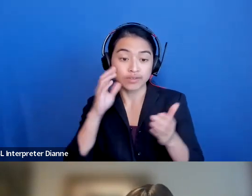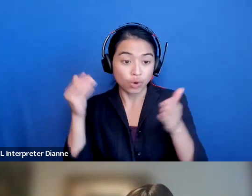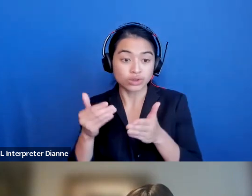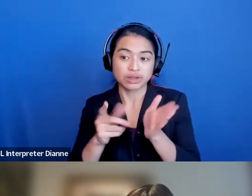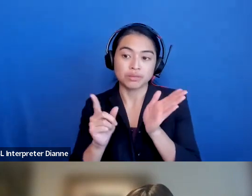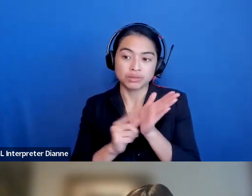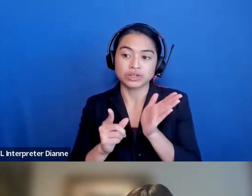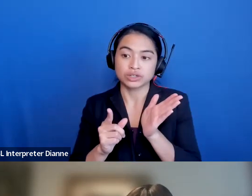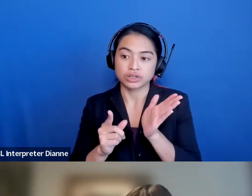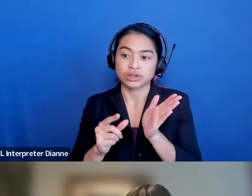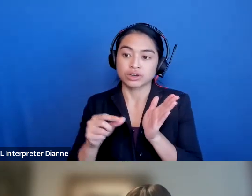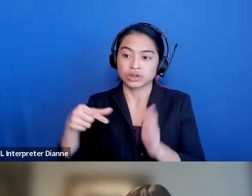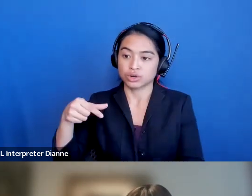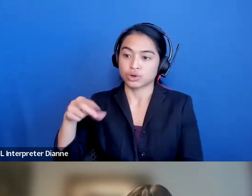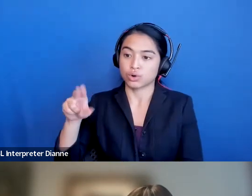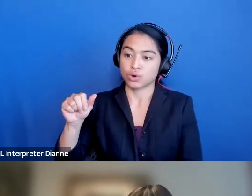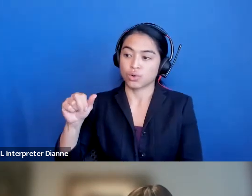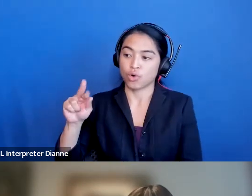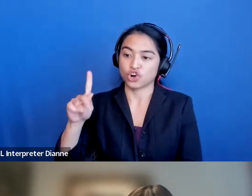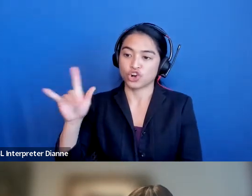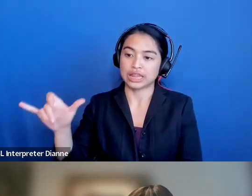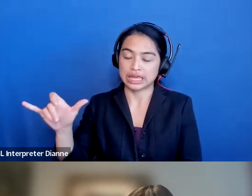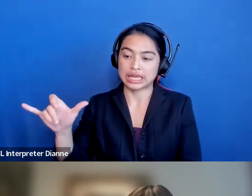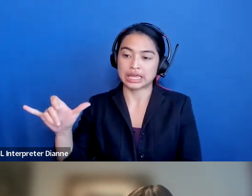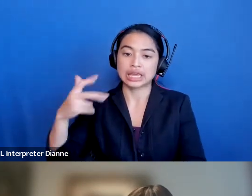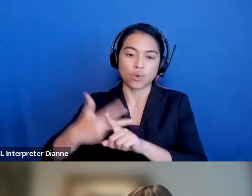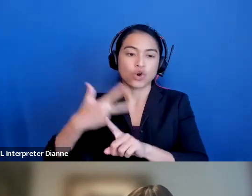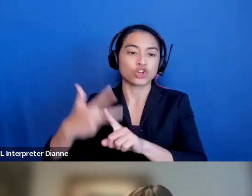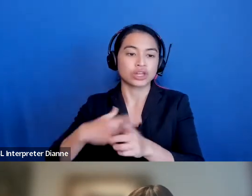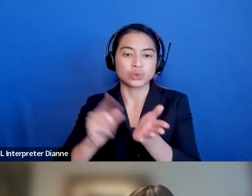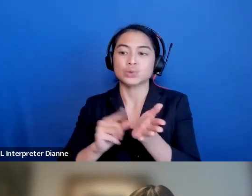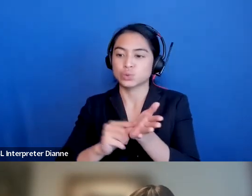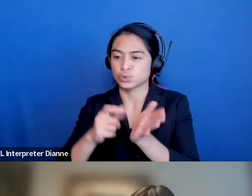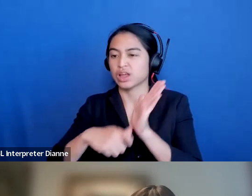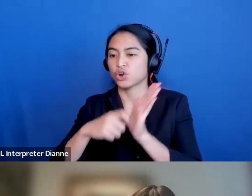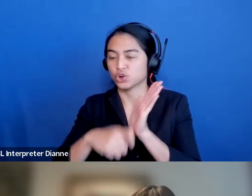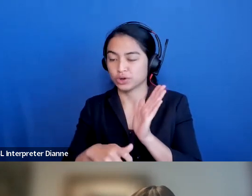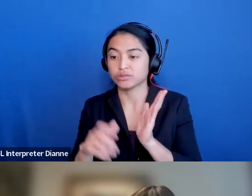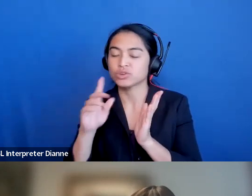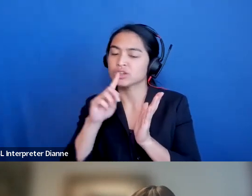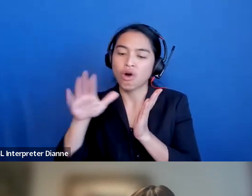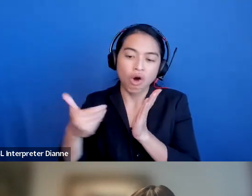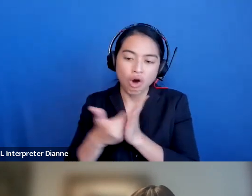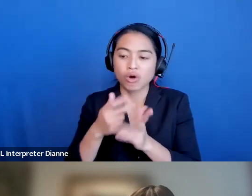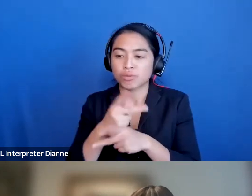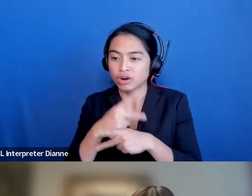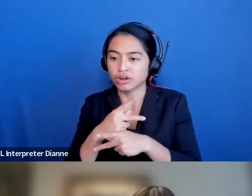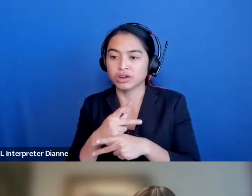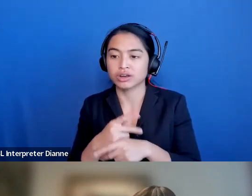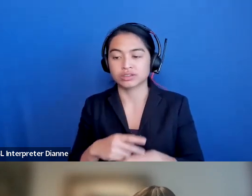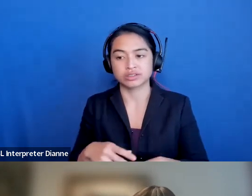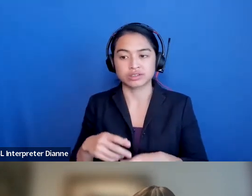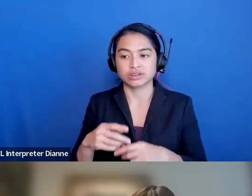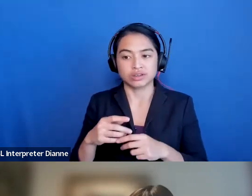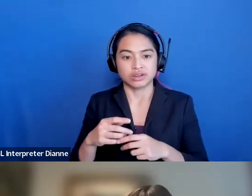a quarterly newsletter. And that newsletter really is a compilation of all of the products, the kind of the latest and the